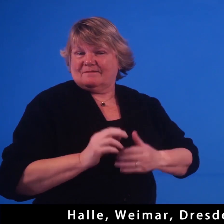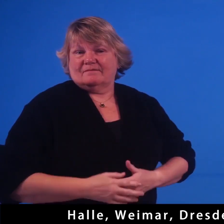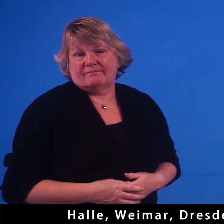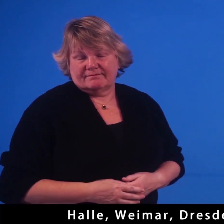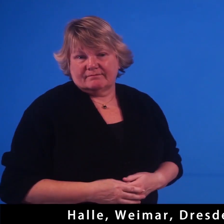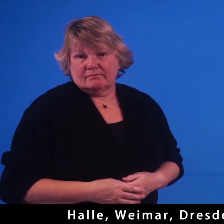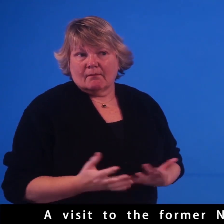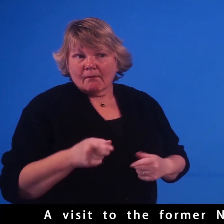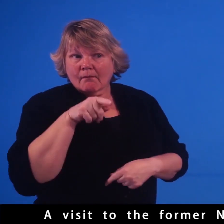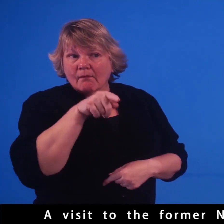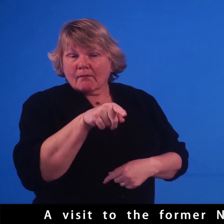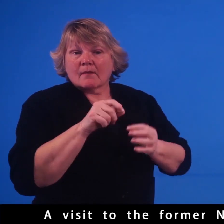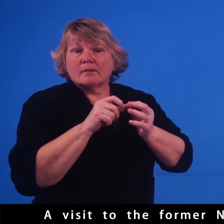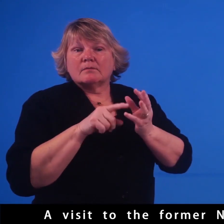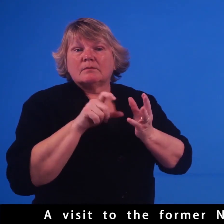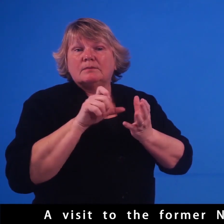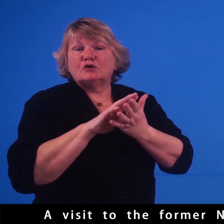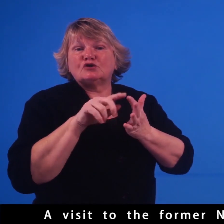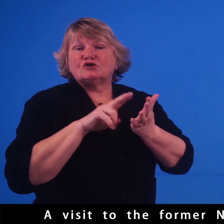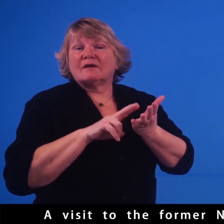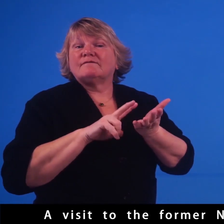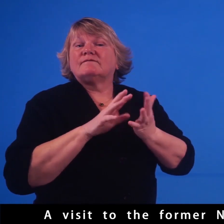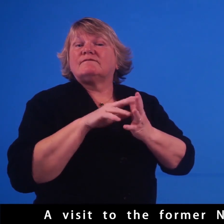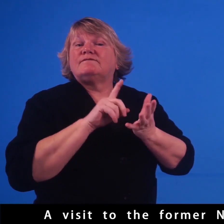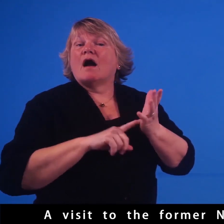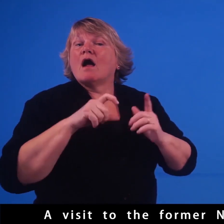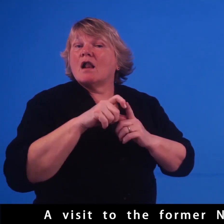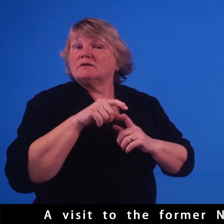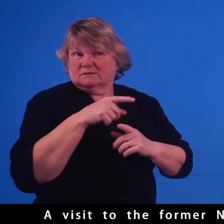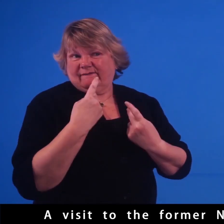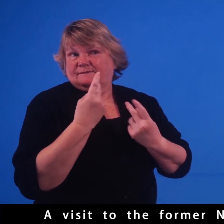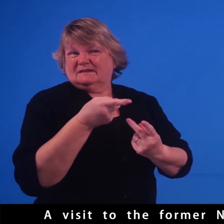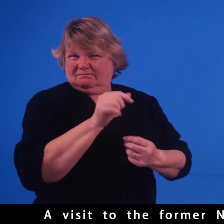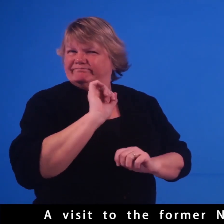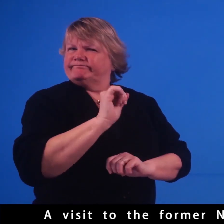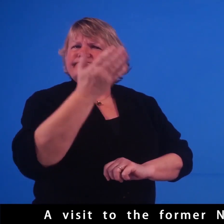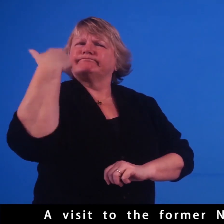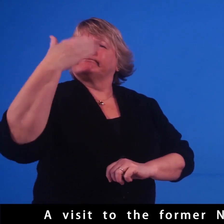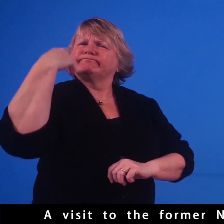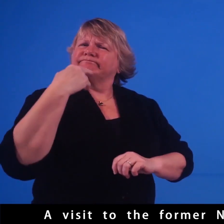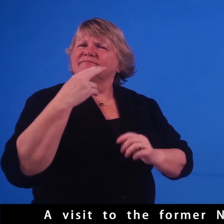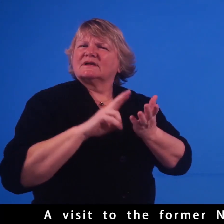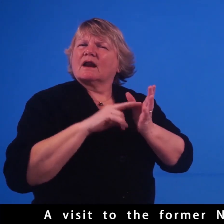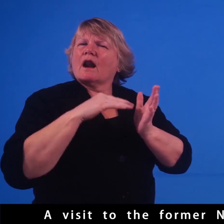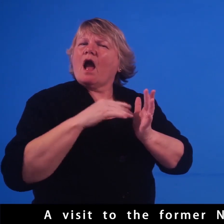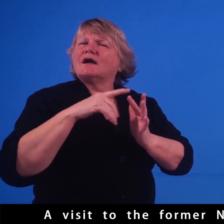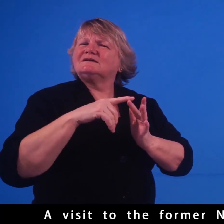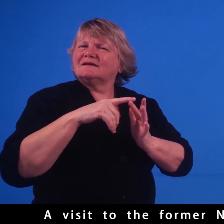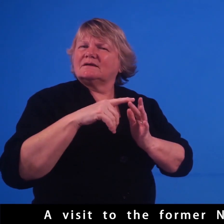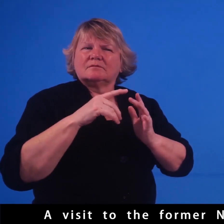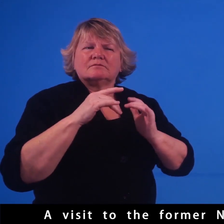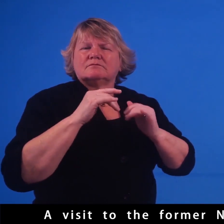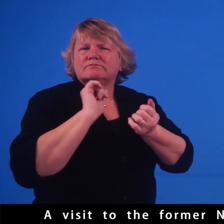Leipzig, and Berlin. A visit to the former Nazi concentration camp at Buchenwald was